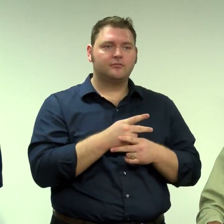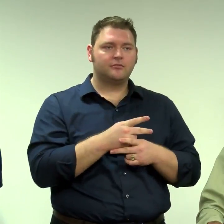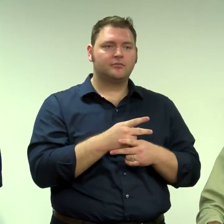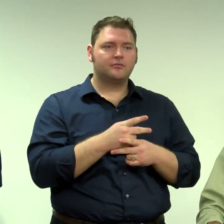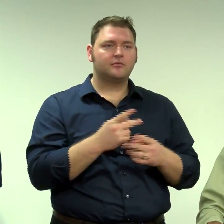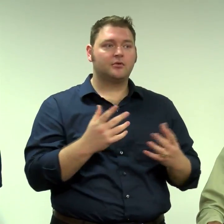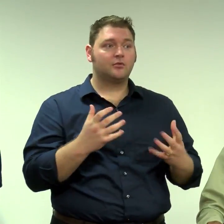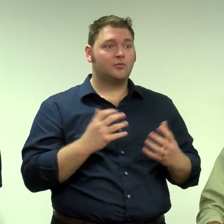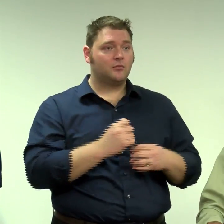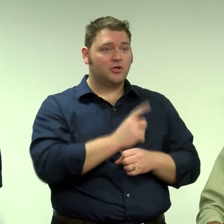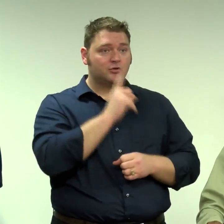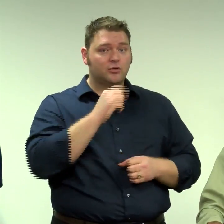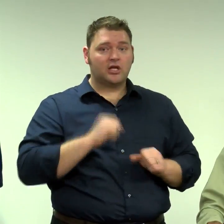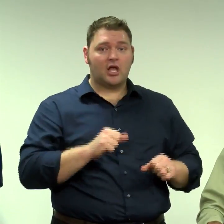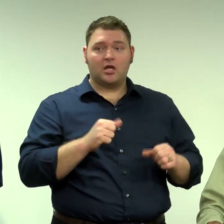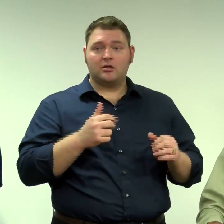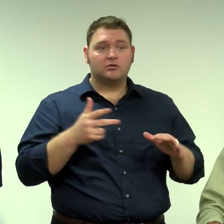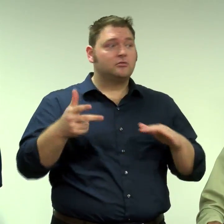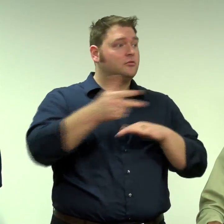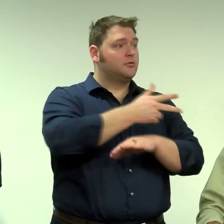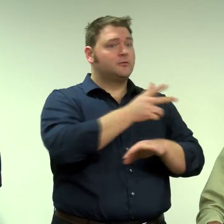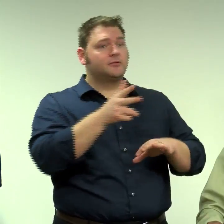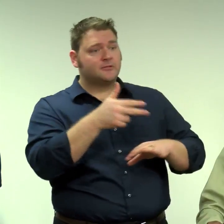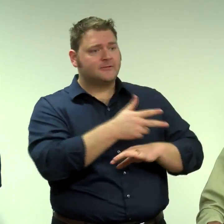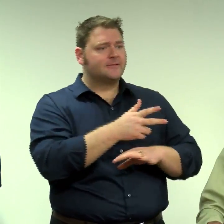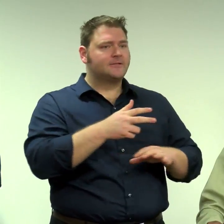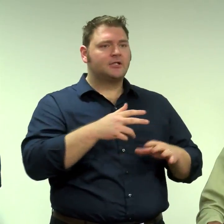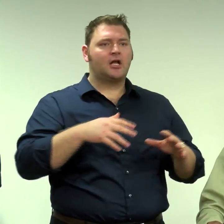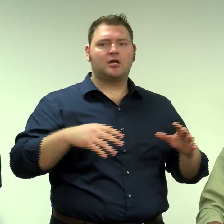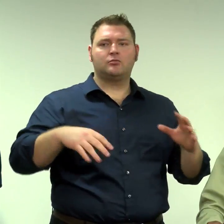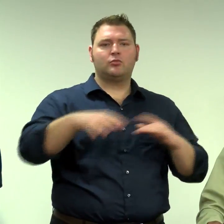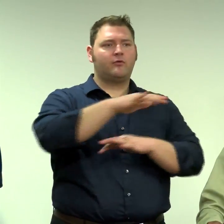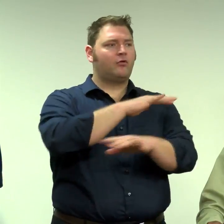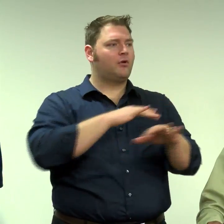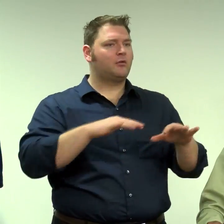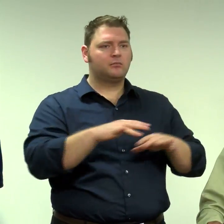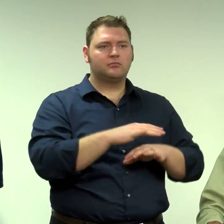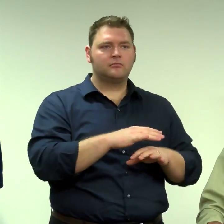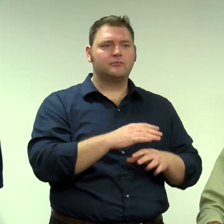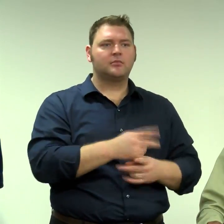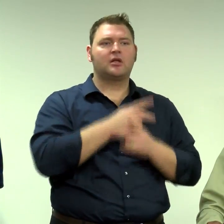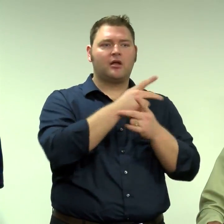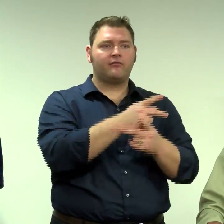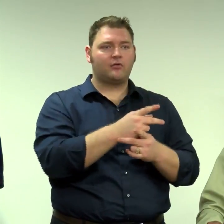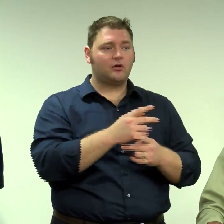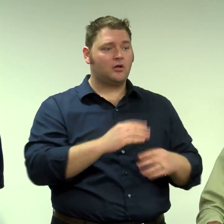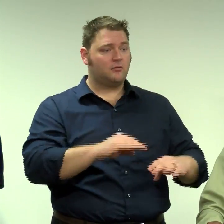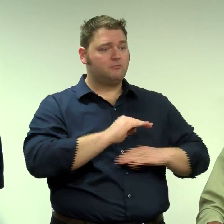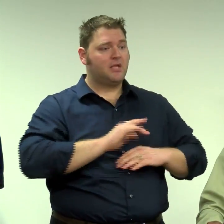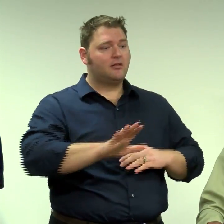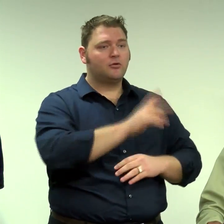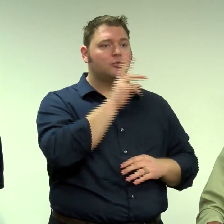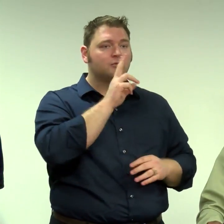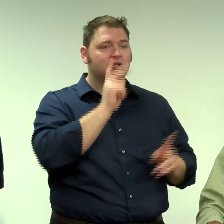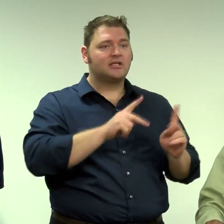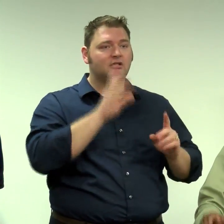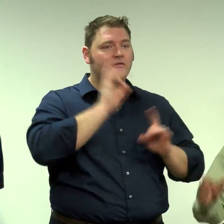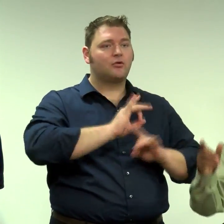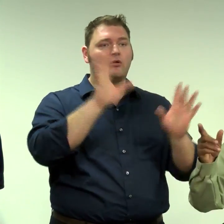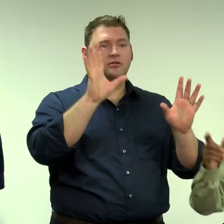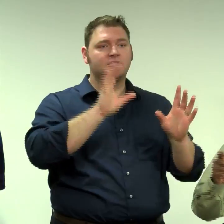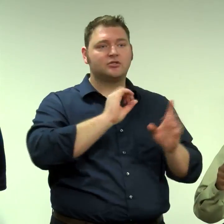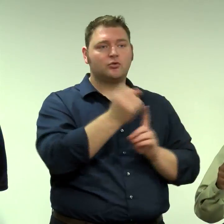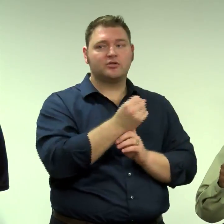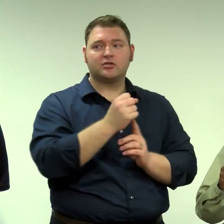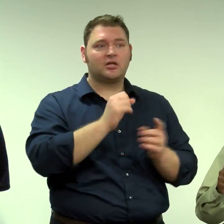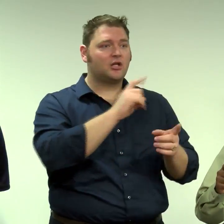in the city of Houston, and let's continue to meet the needs of Houstonians that find themselves in a very stressful crisis situation. Any